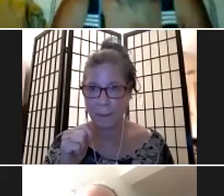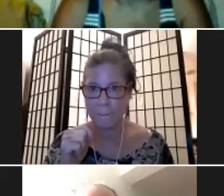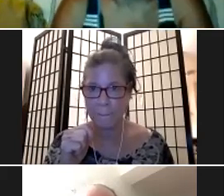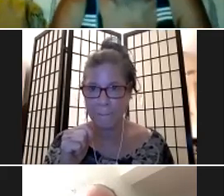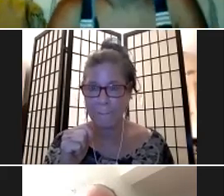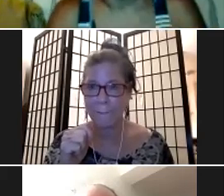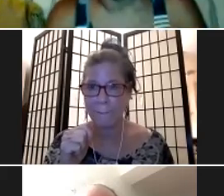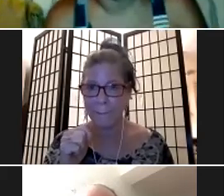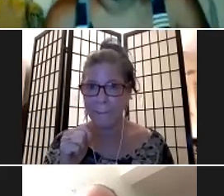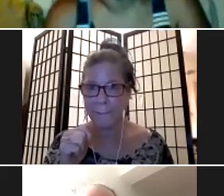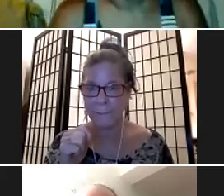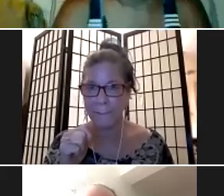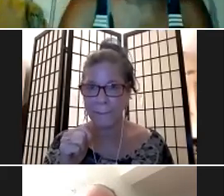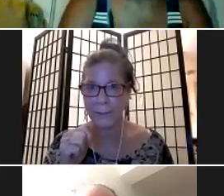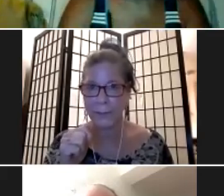no.